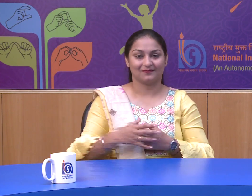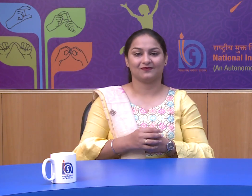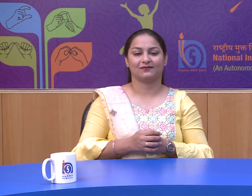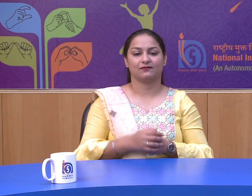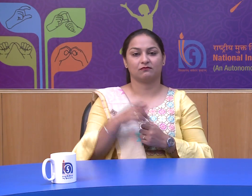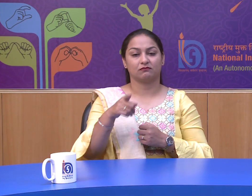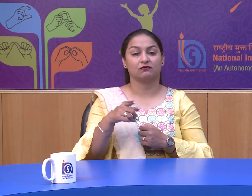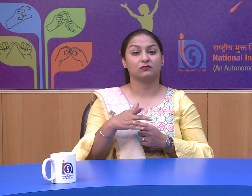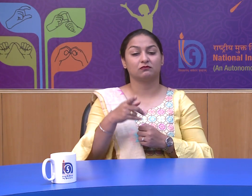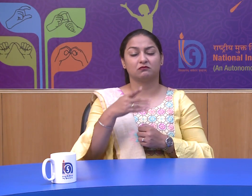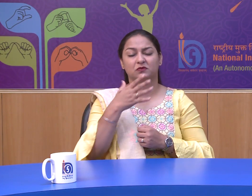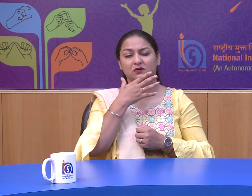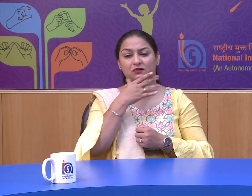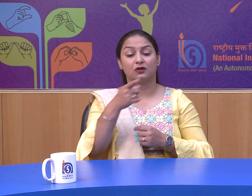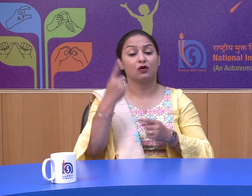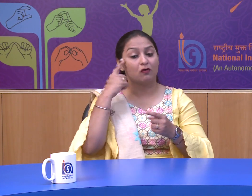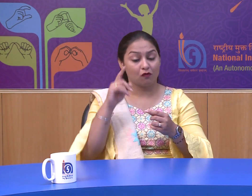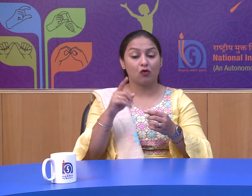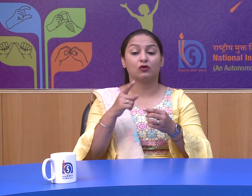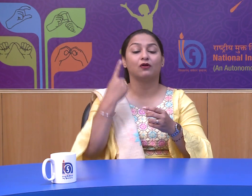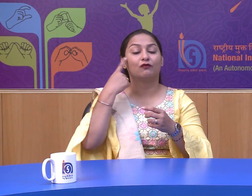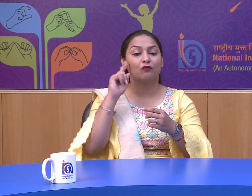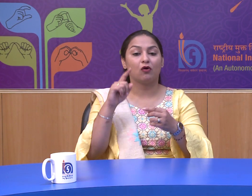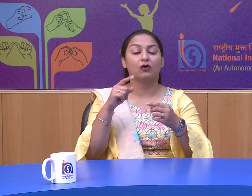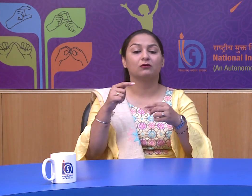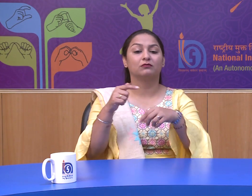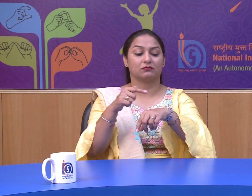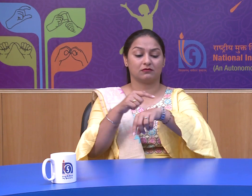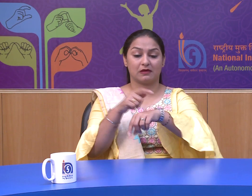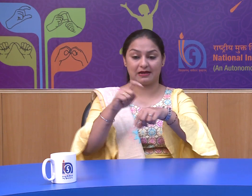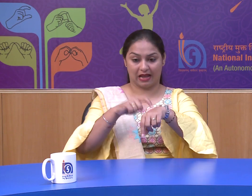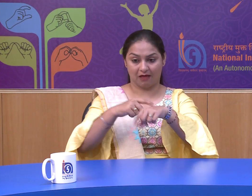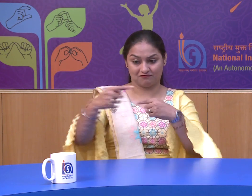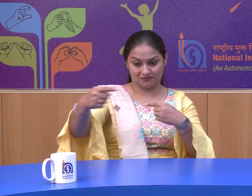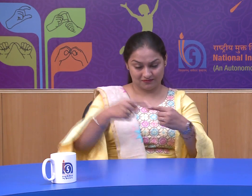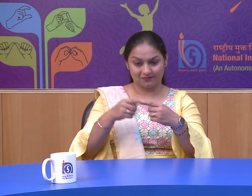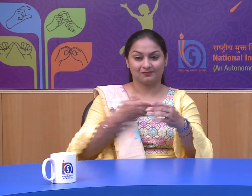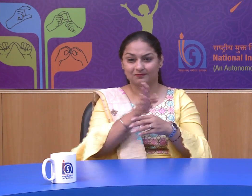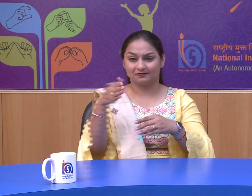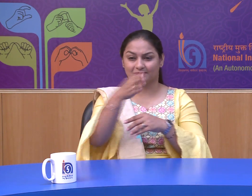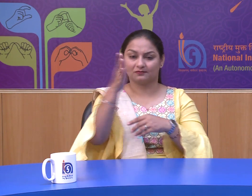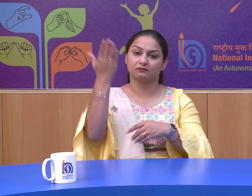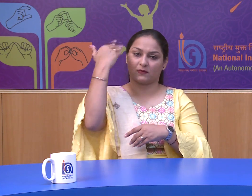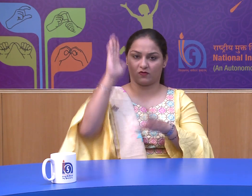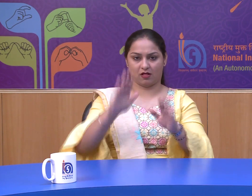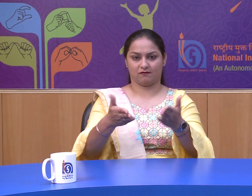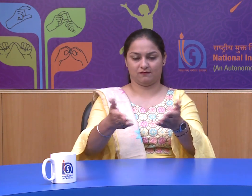were also used to shorten the distance of journey, and it